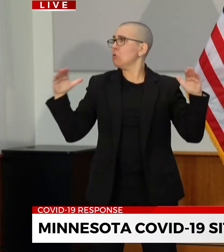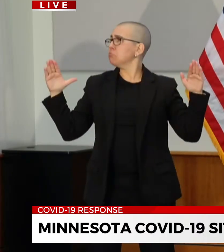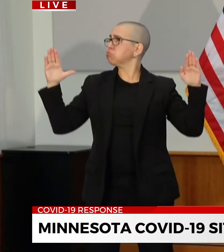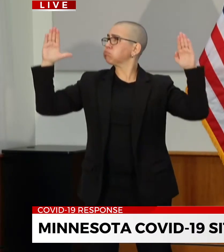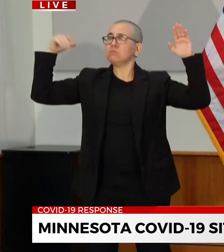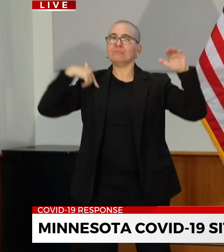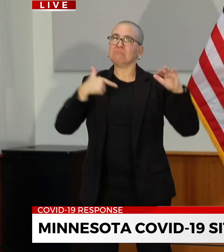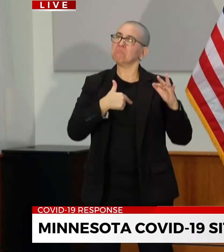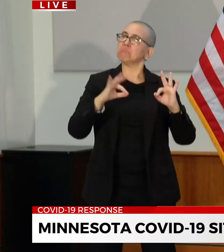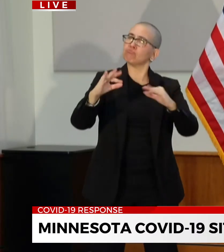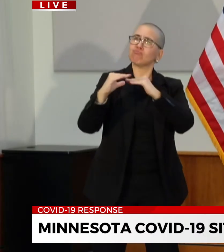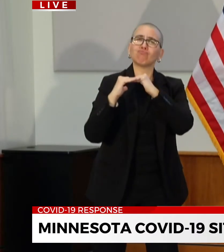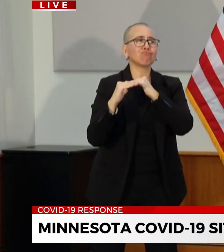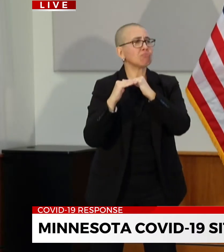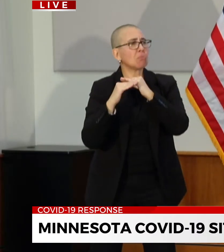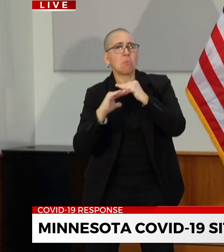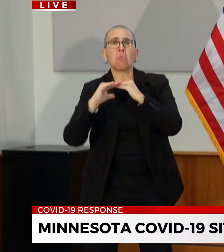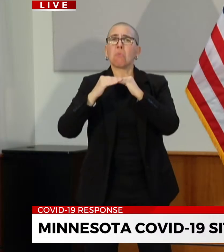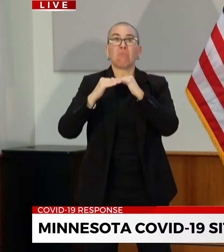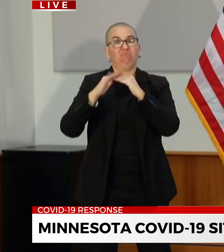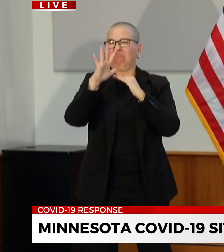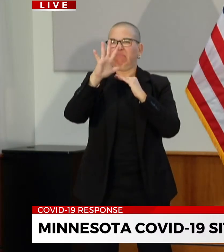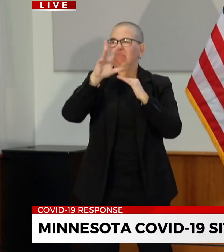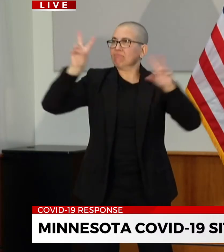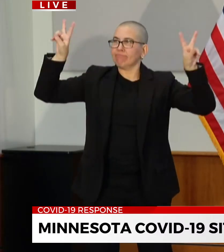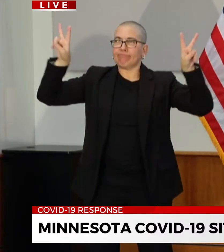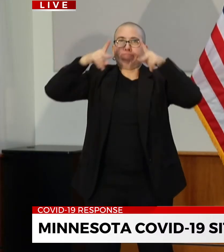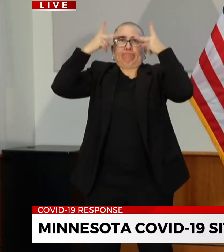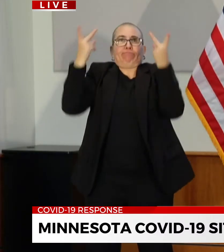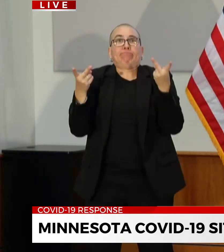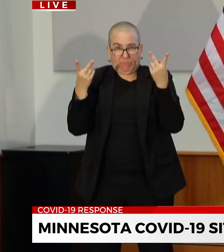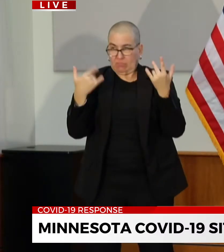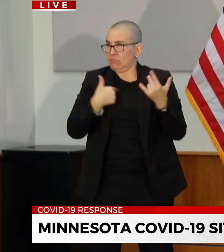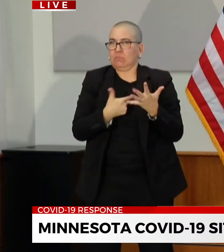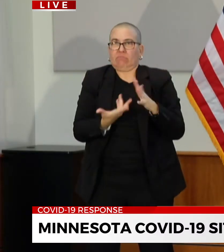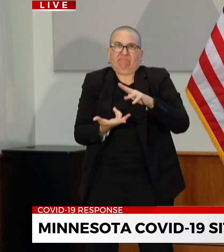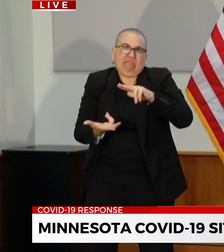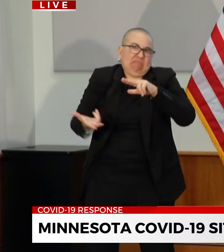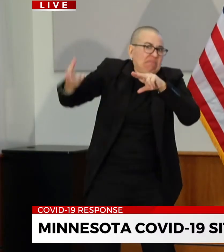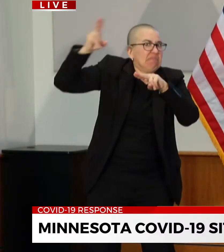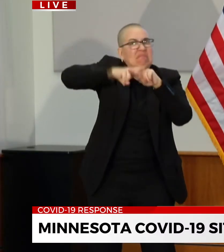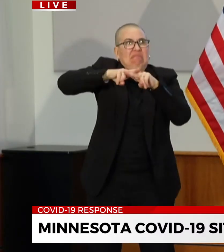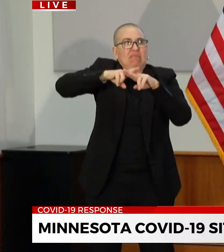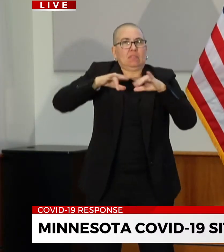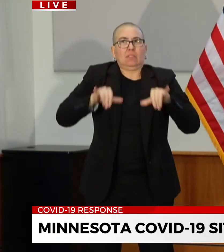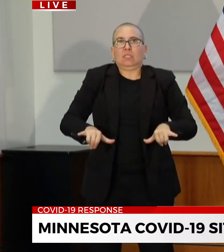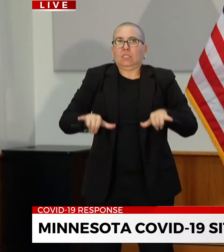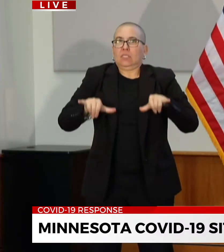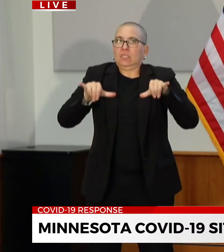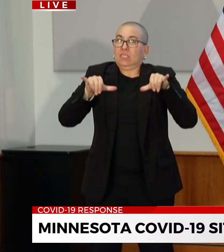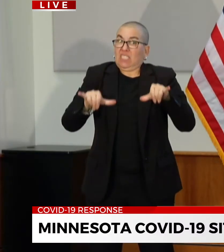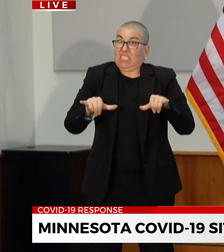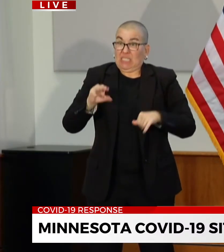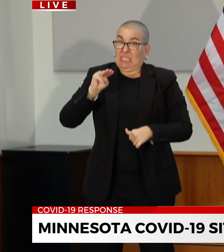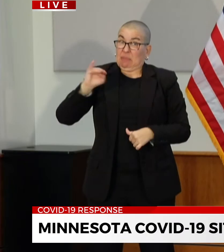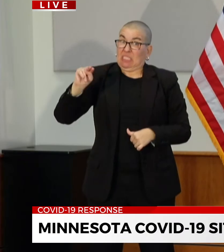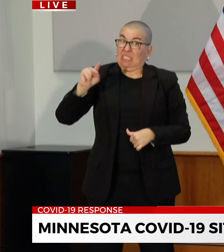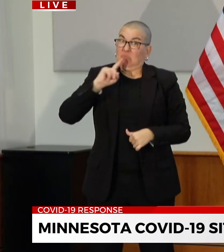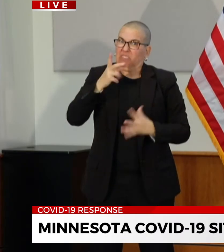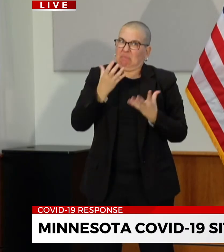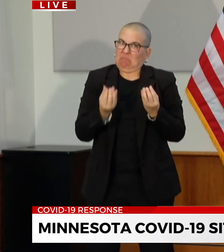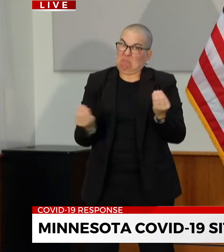current increase in cases in Minnesota, the rate of case growth that we've talked about, means that Minnesota now has more cases